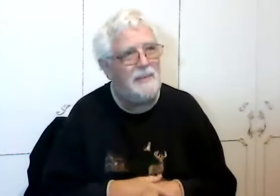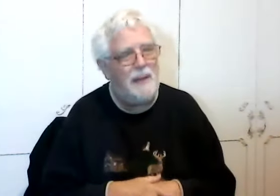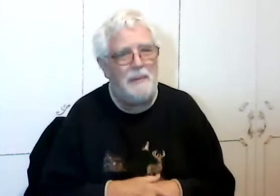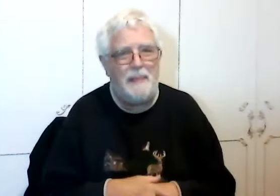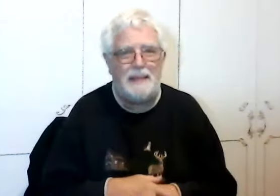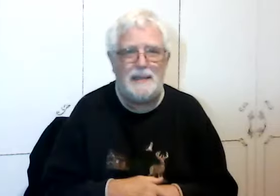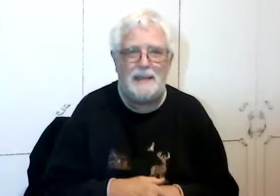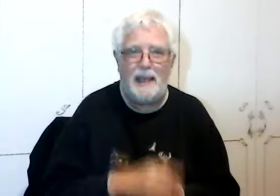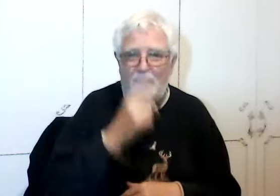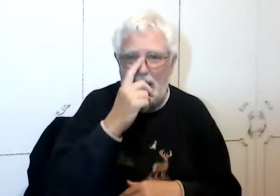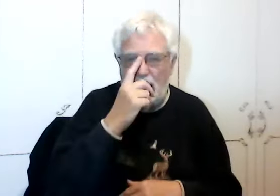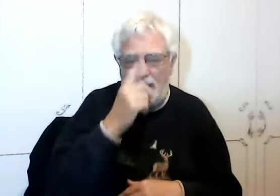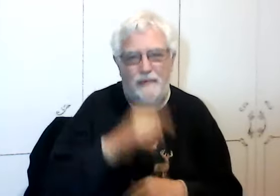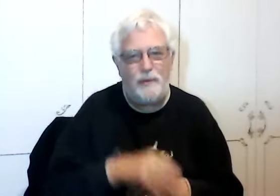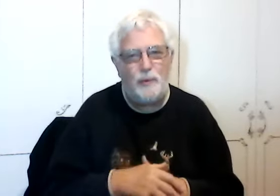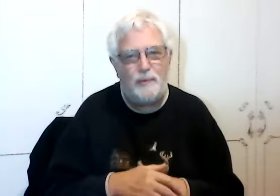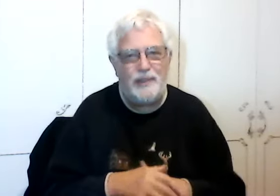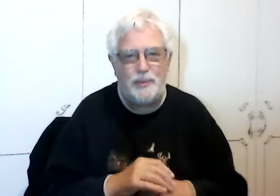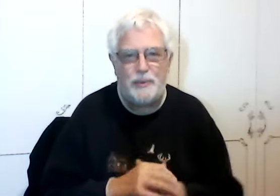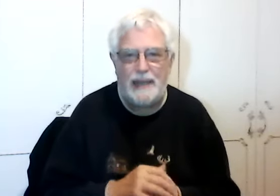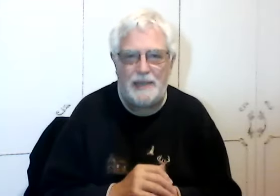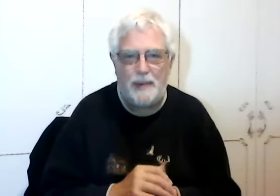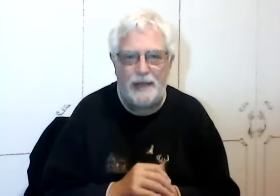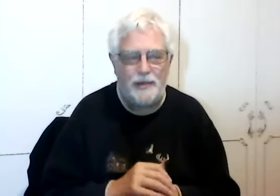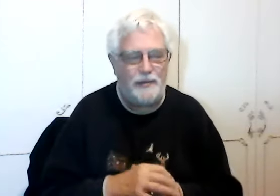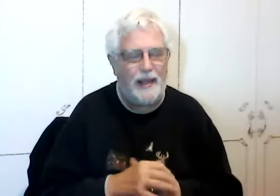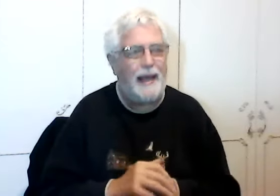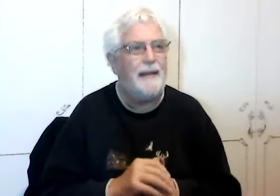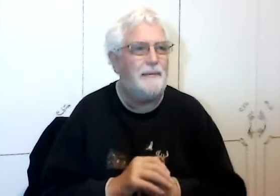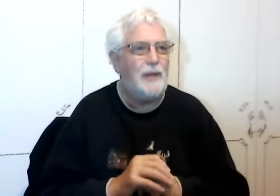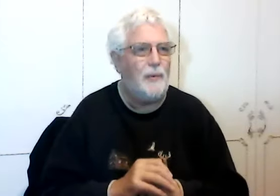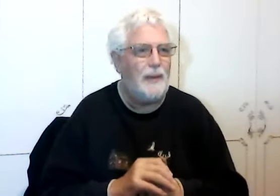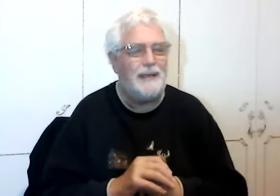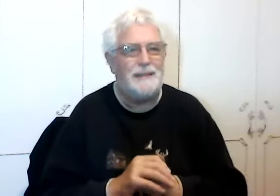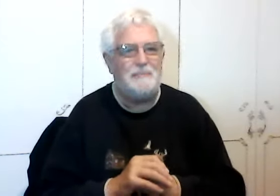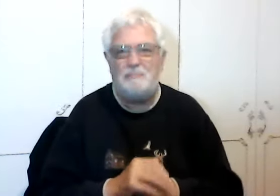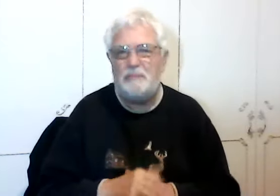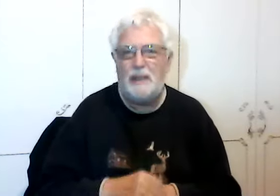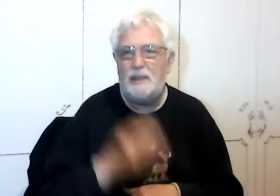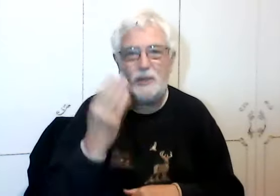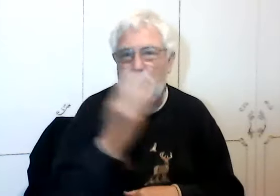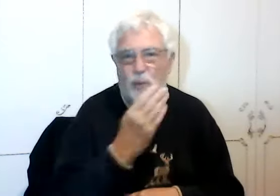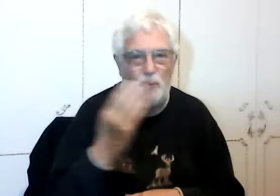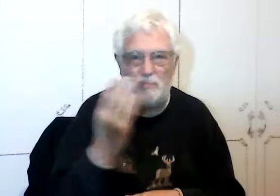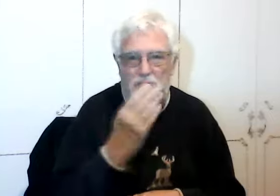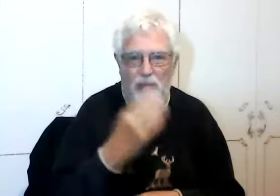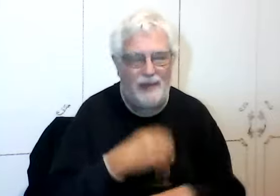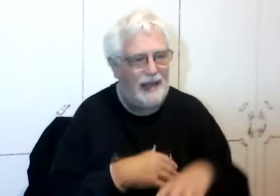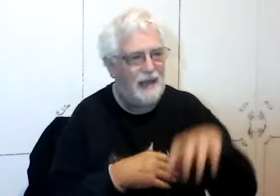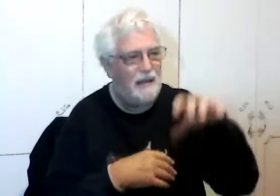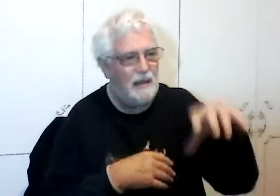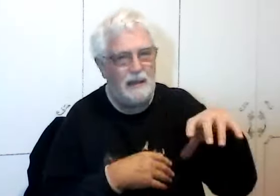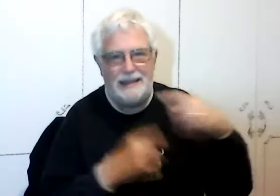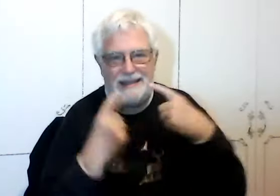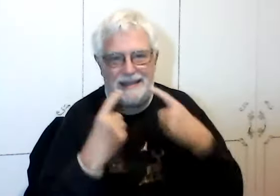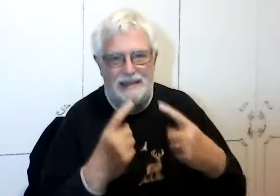be better to get a full visual explanation of that. So it's school, maybe here,